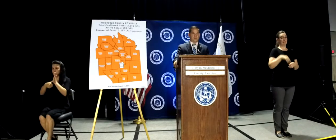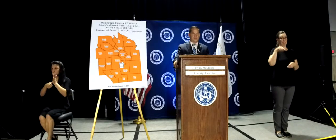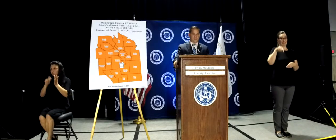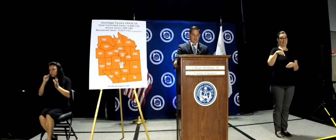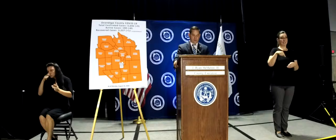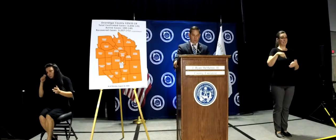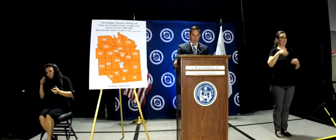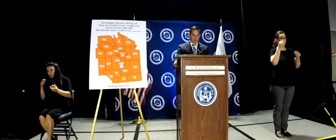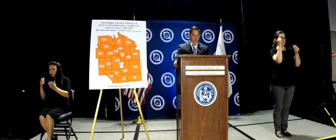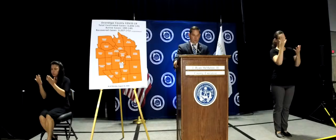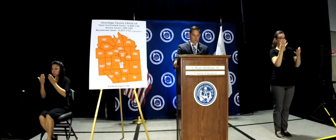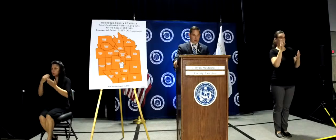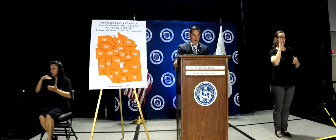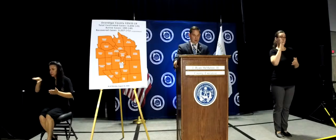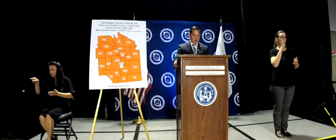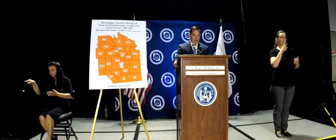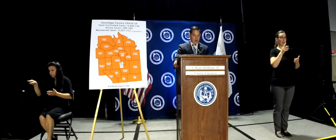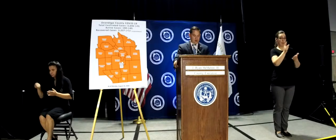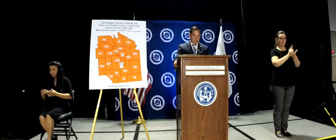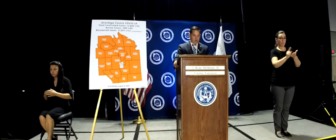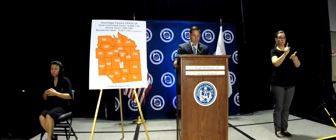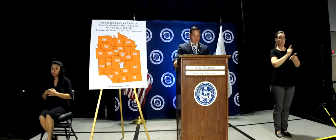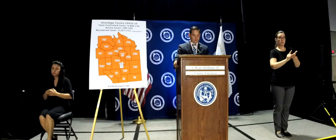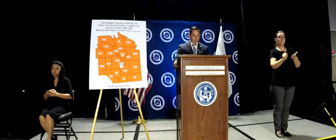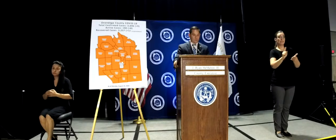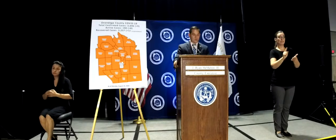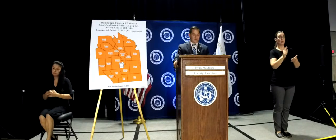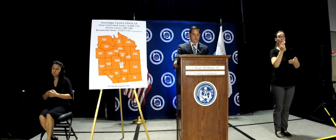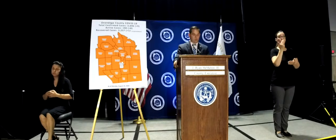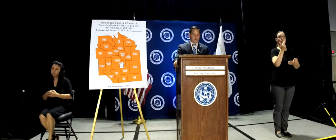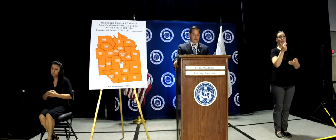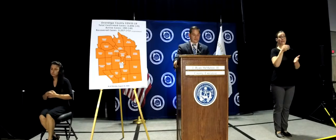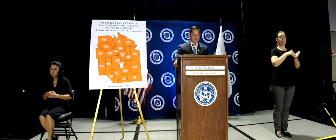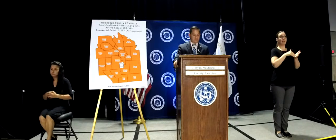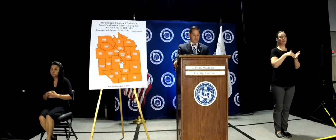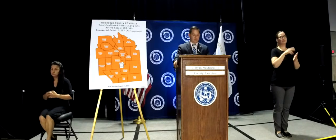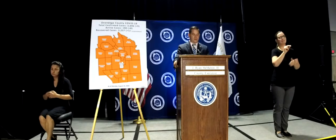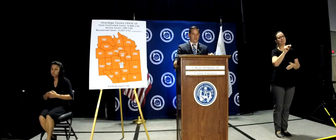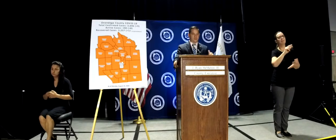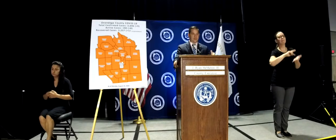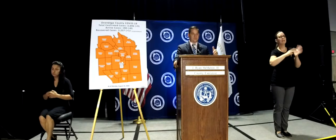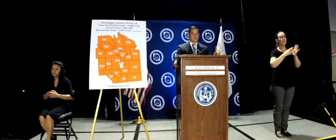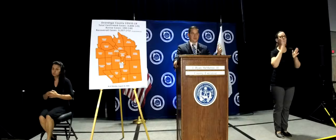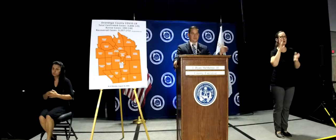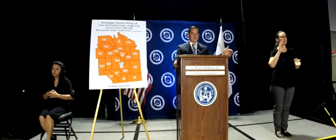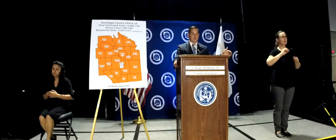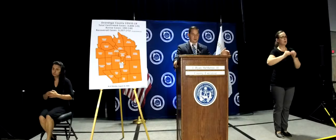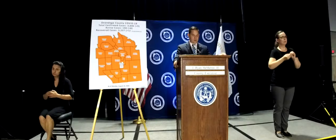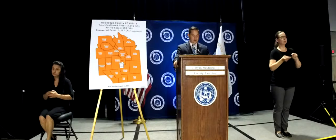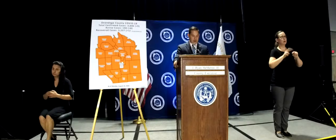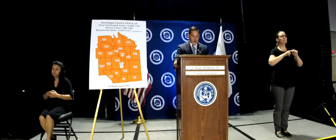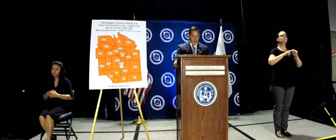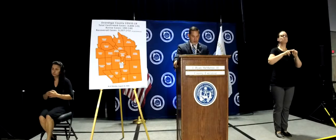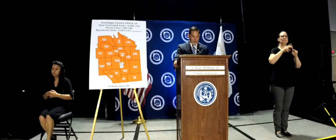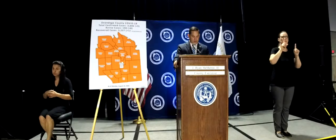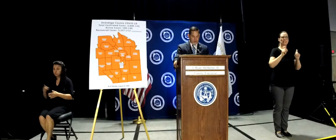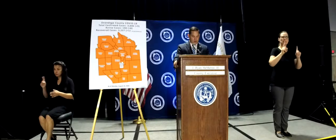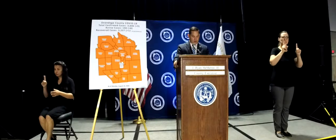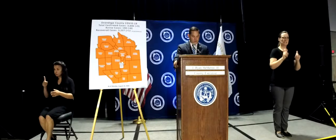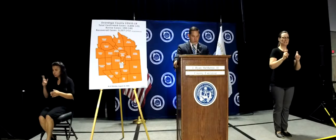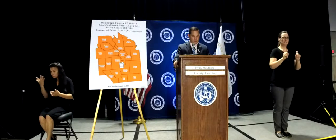do 13,000 every week? Of course not. But it's more testing being done, different types of testing now